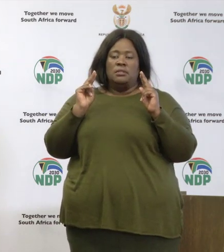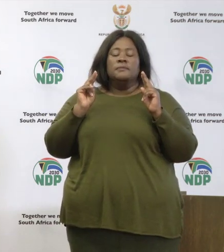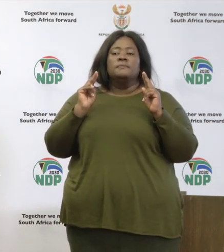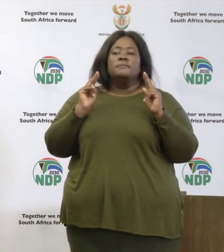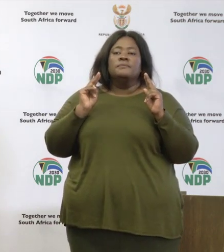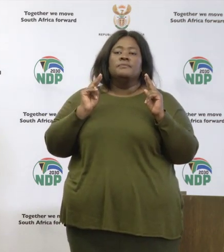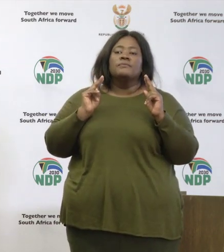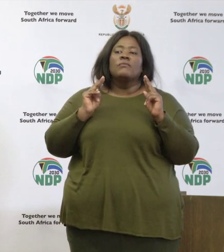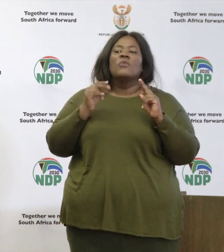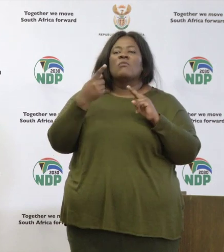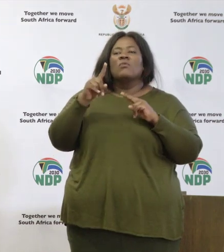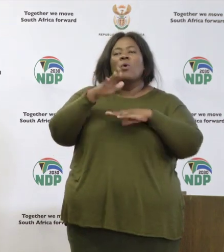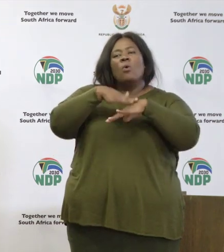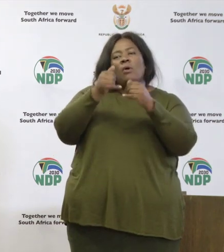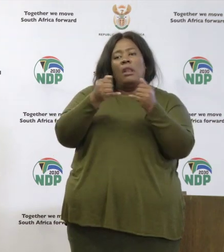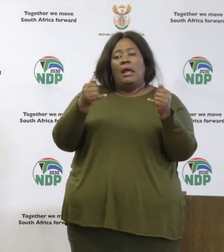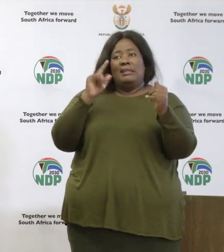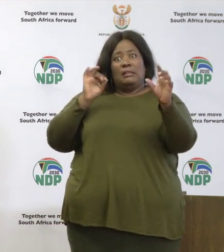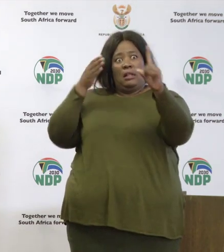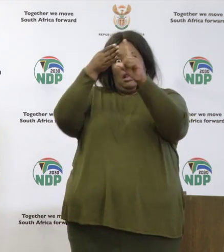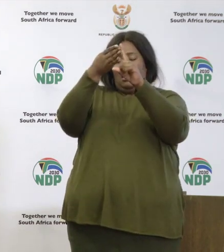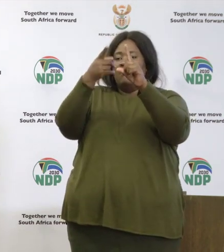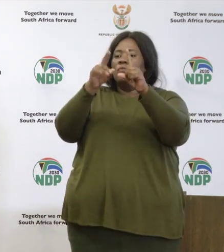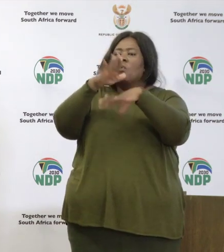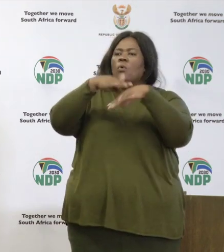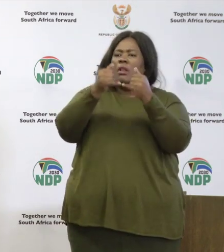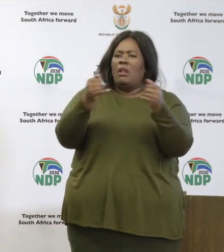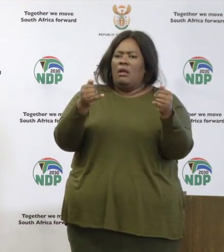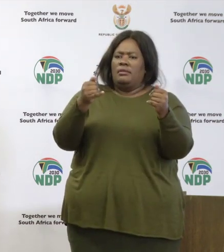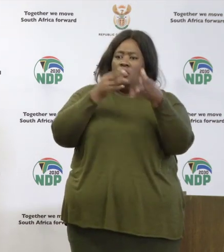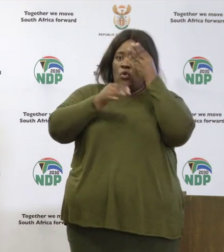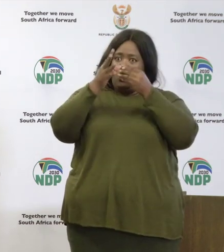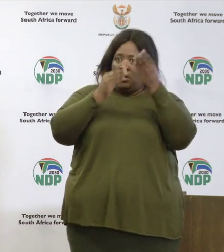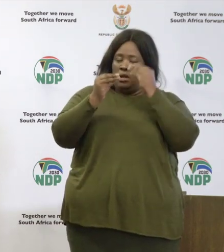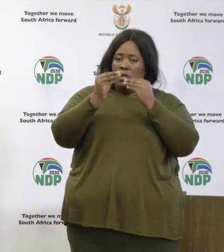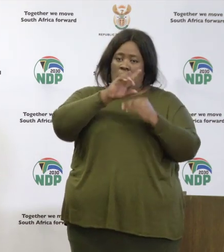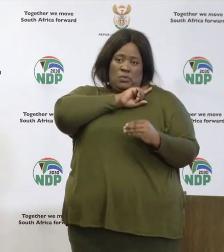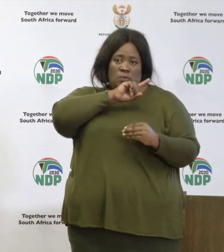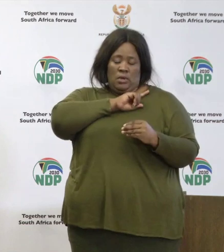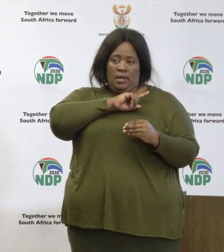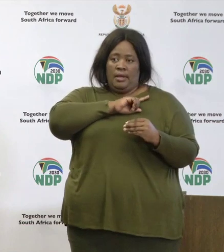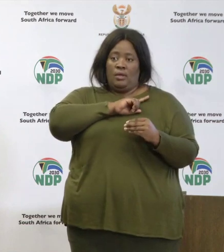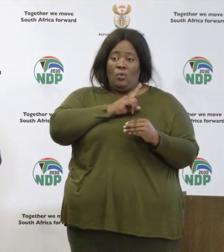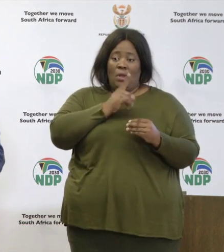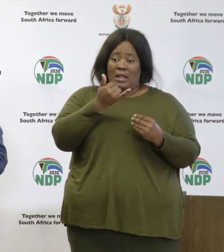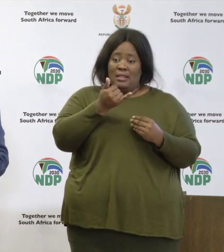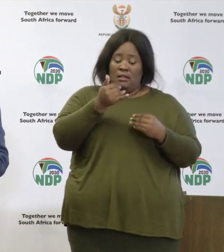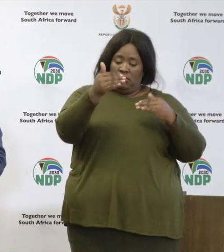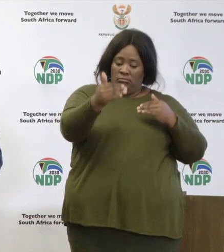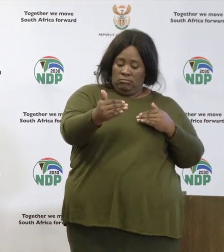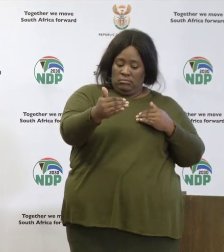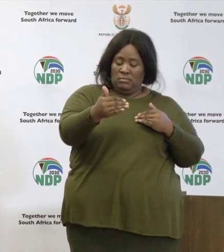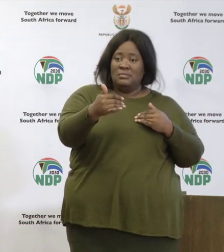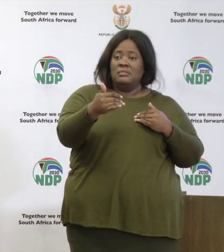provide online learning. The aim of online learning is that this period of lockdown must not